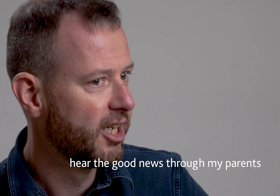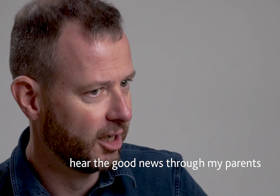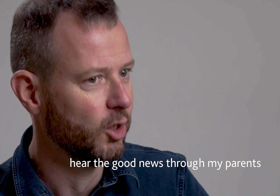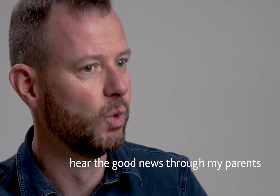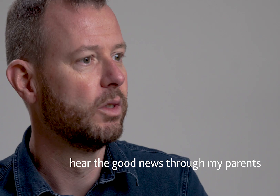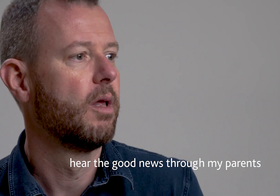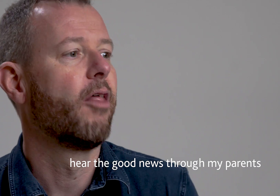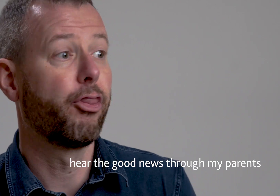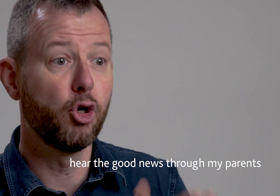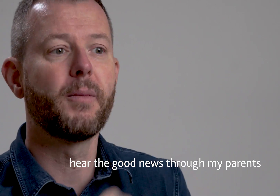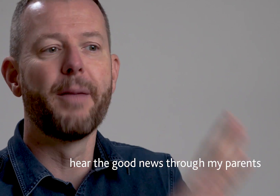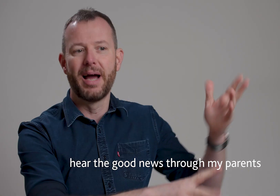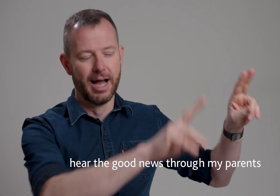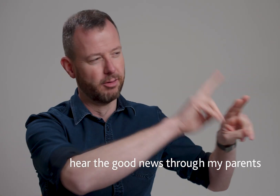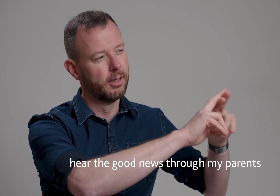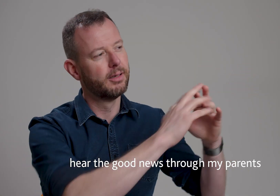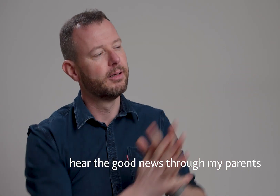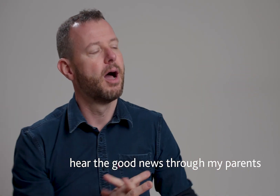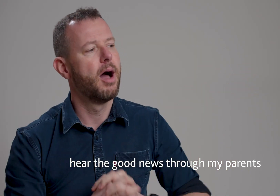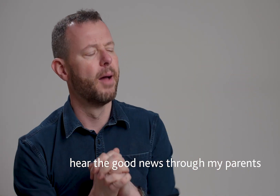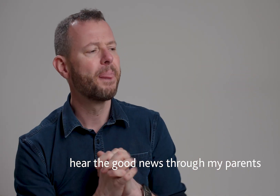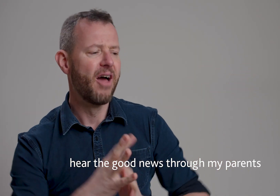me through my parents.